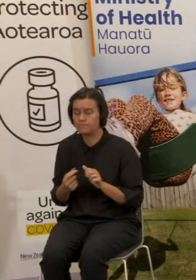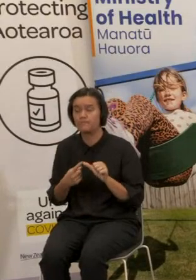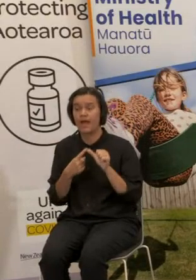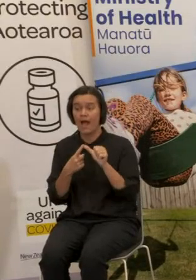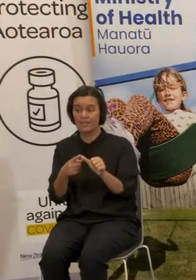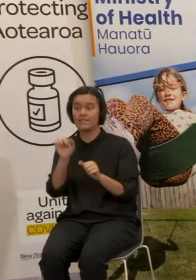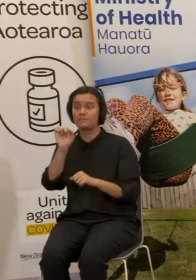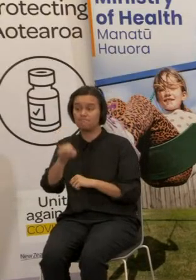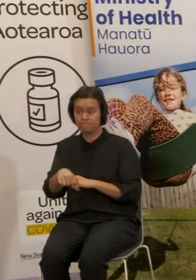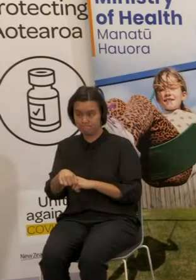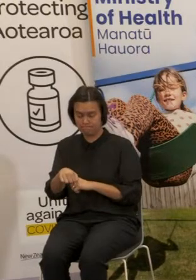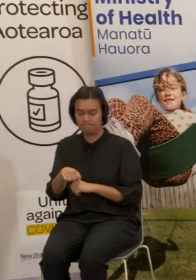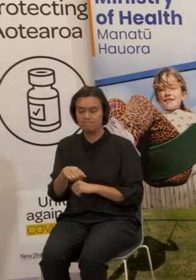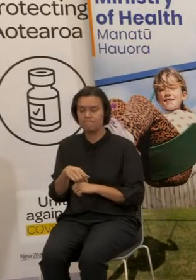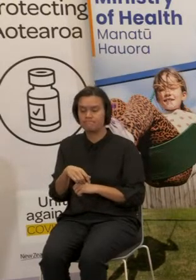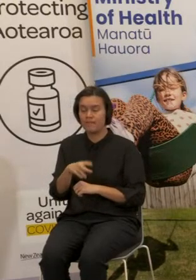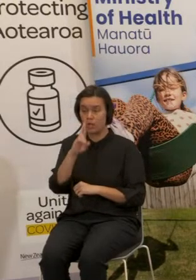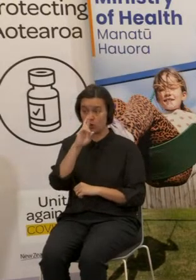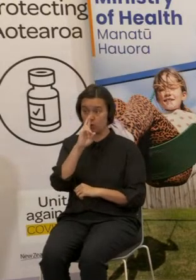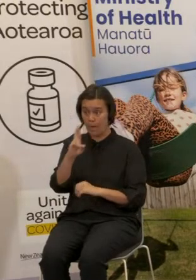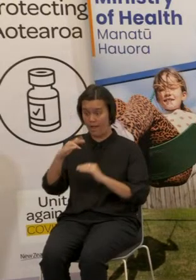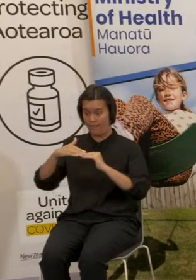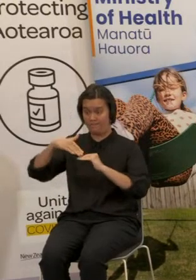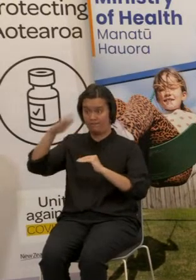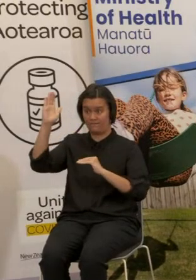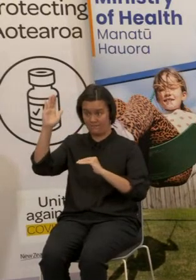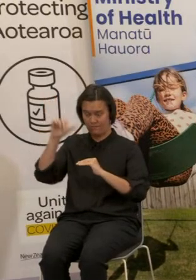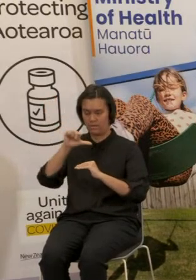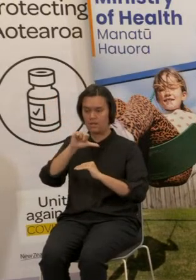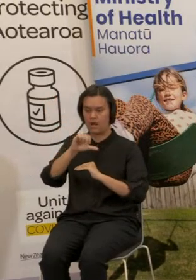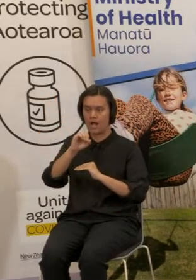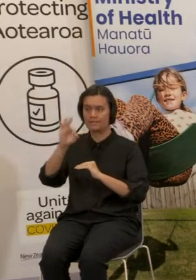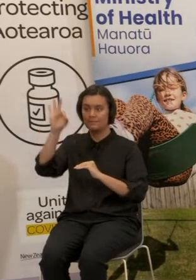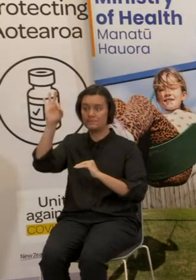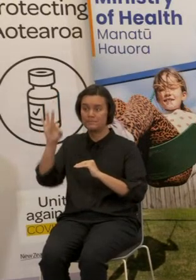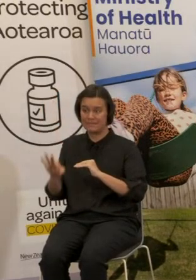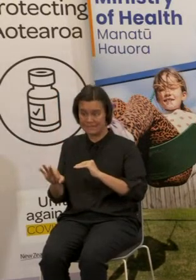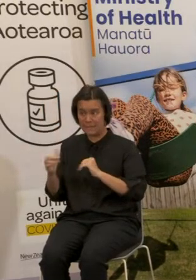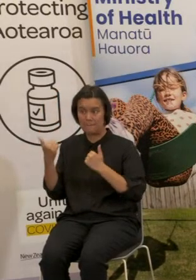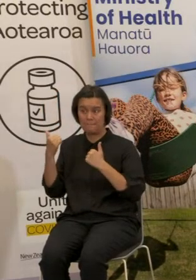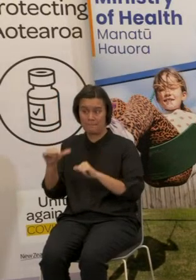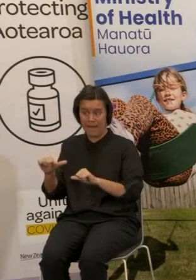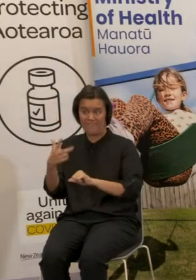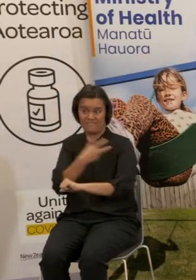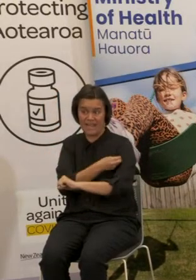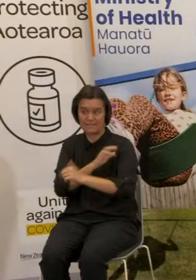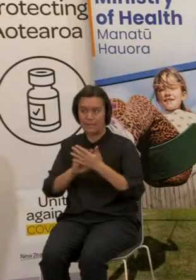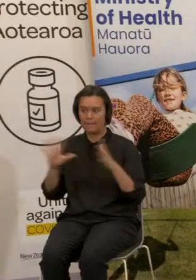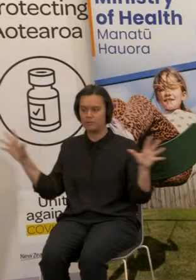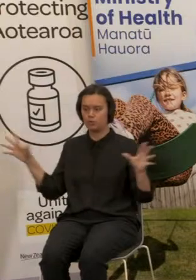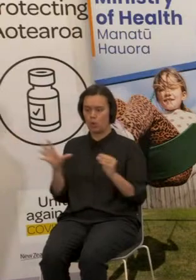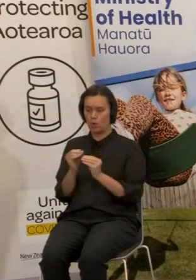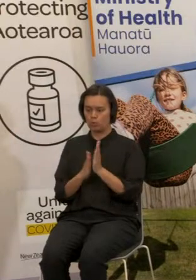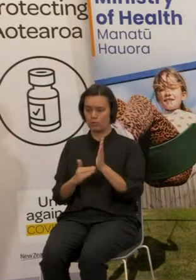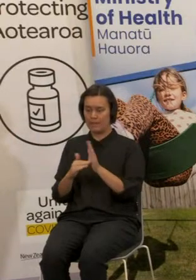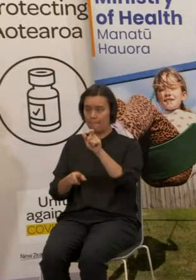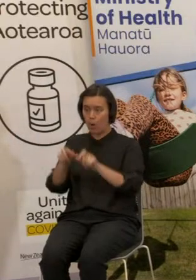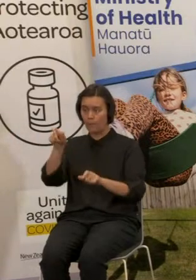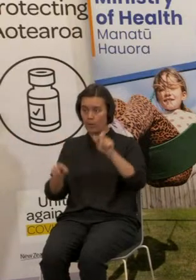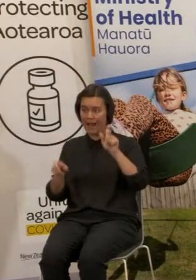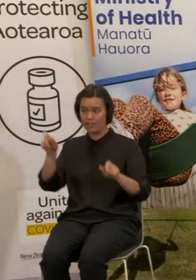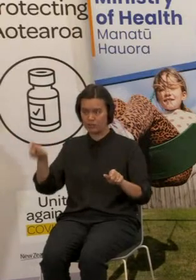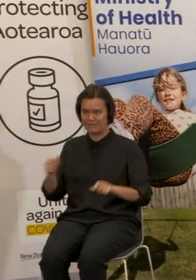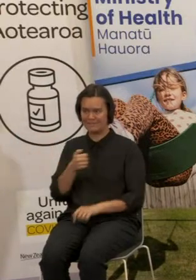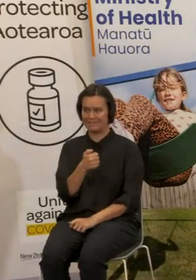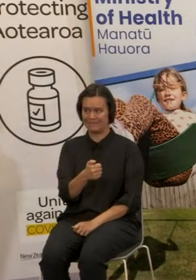around 90% of 12 plus equates to 76% of the total population. And so if